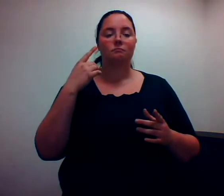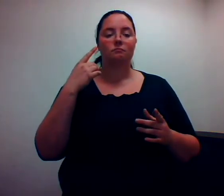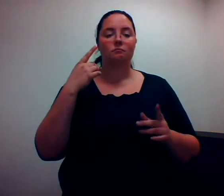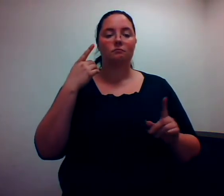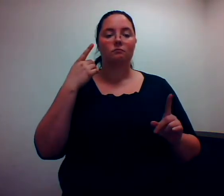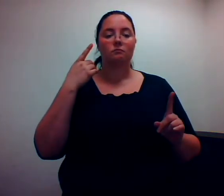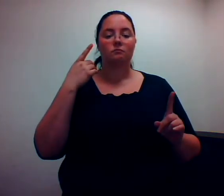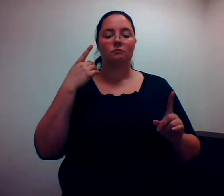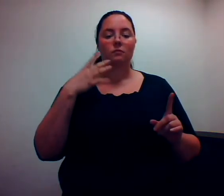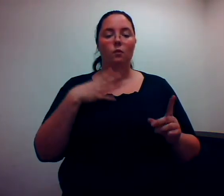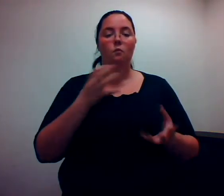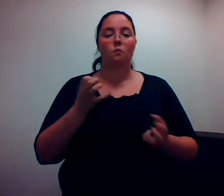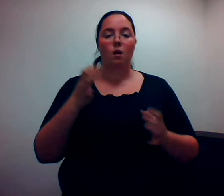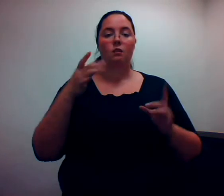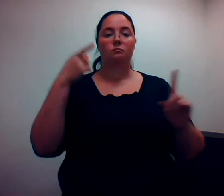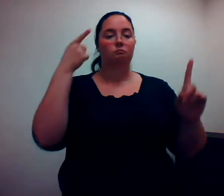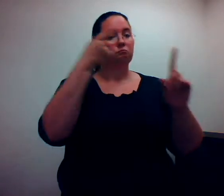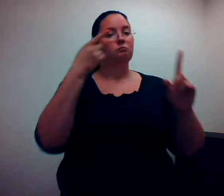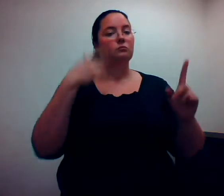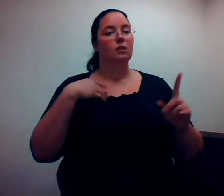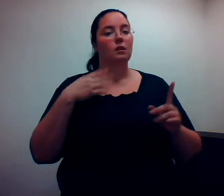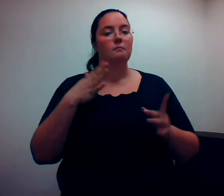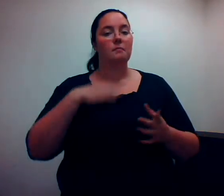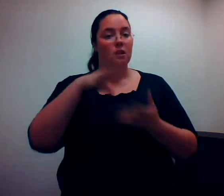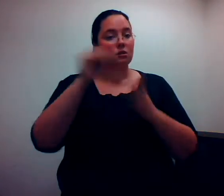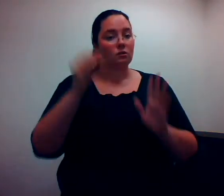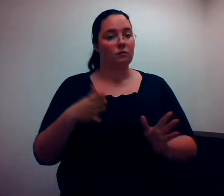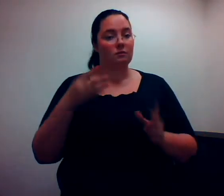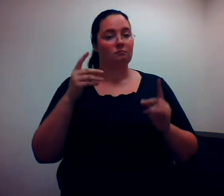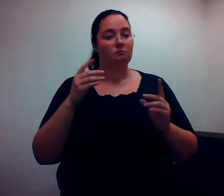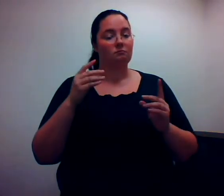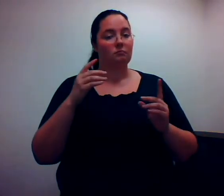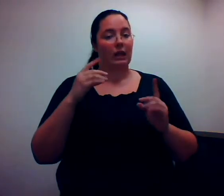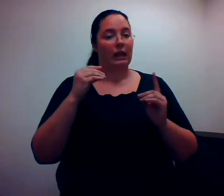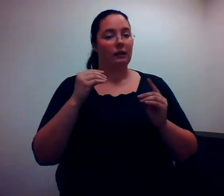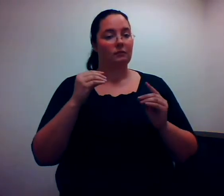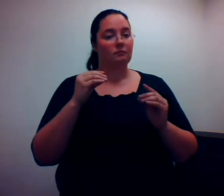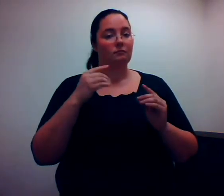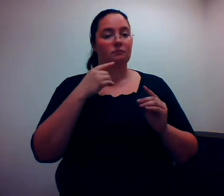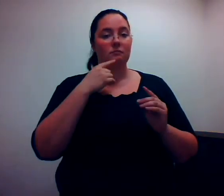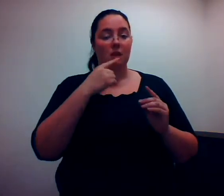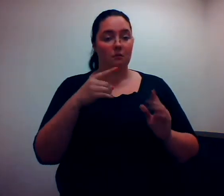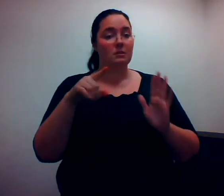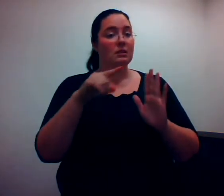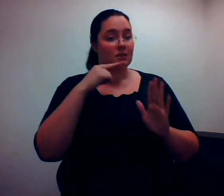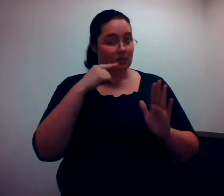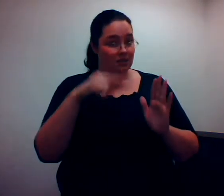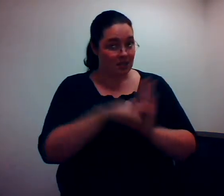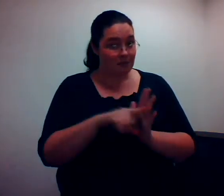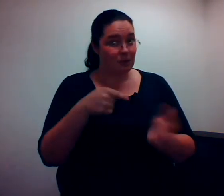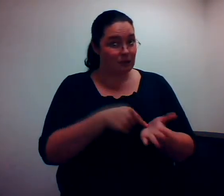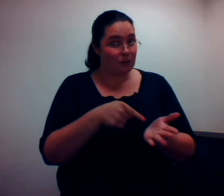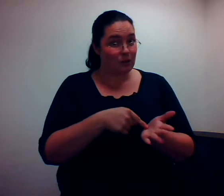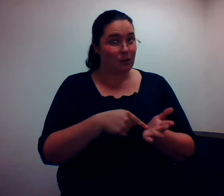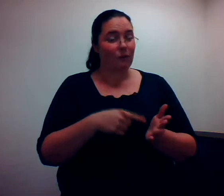particular content area. And I'm going to use two examples to really illustrate how you could do this on very different levels. First of all,